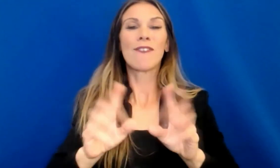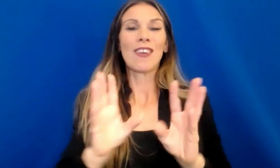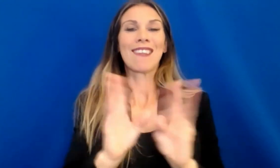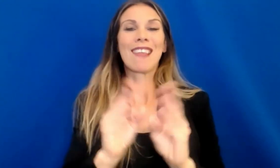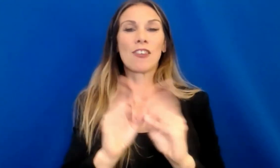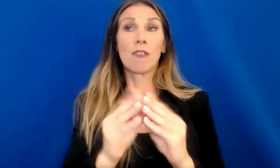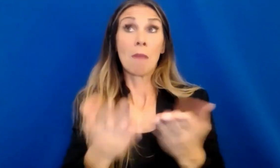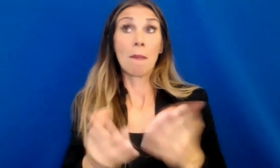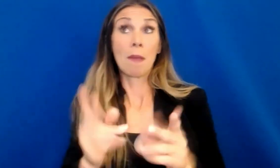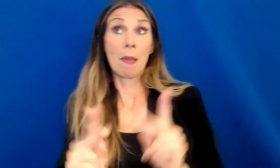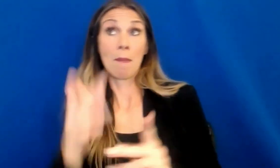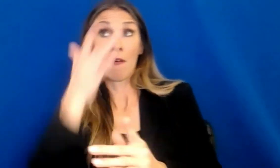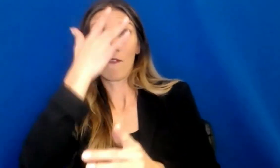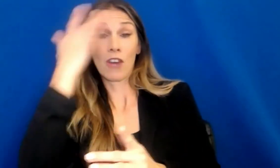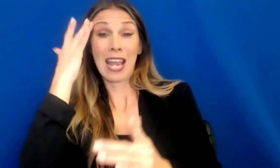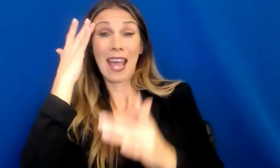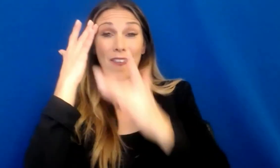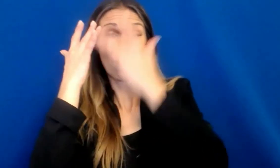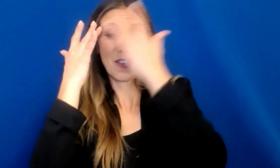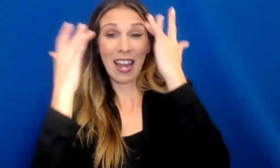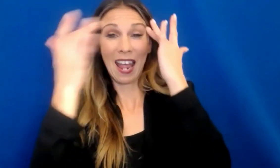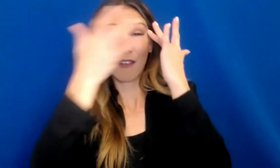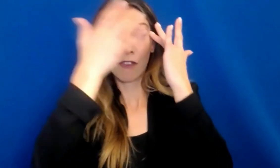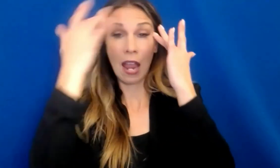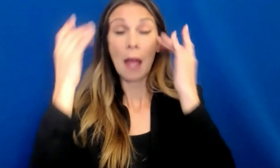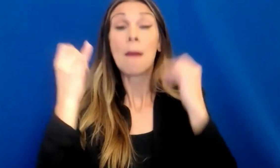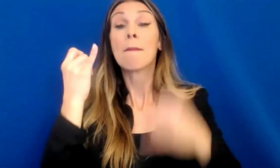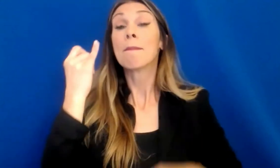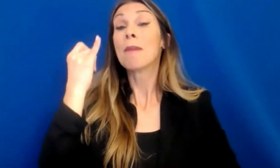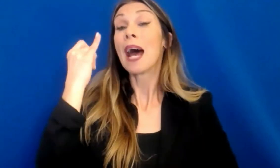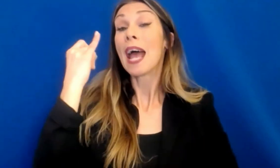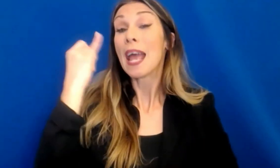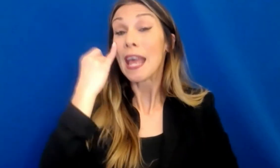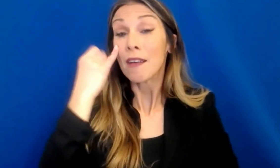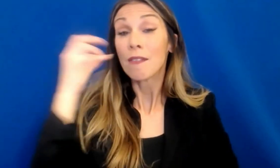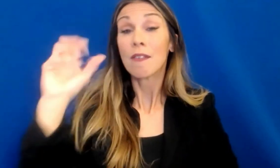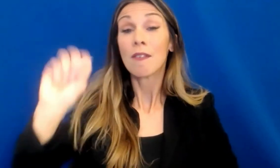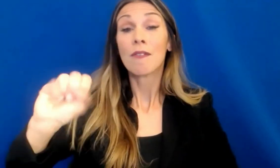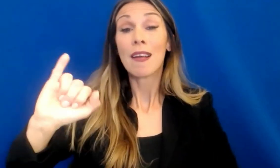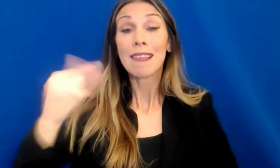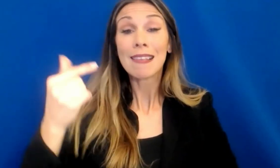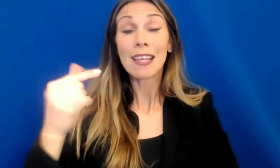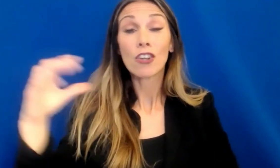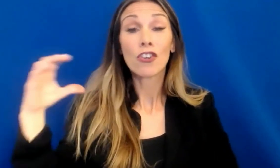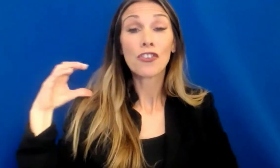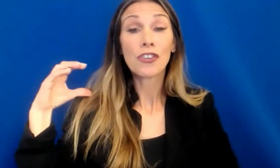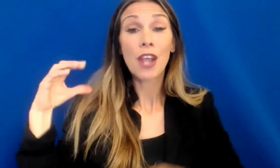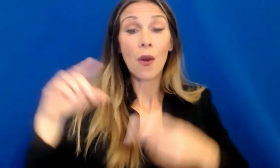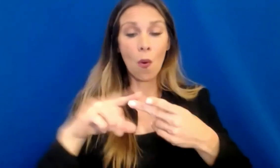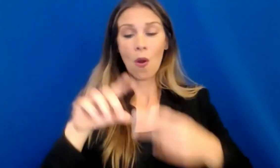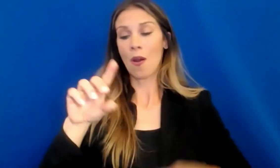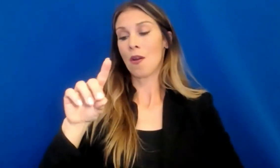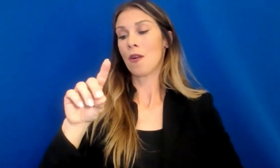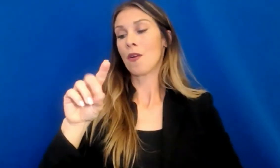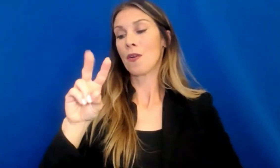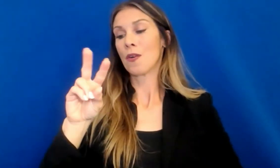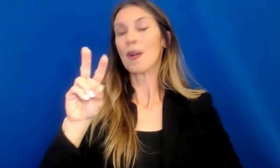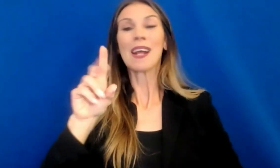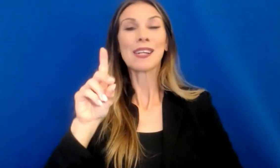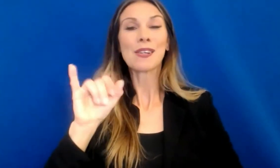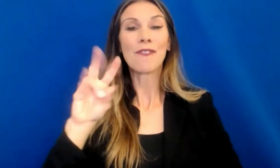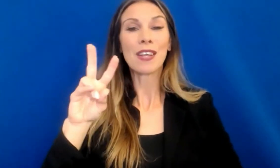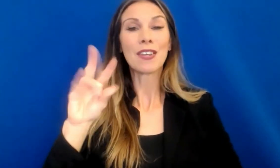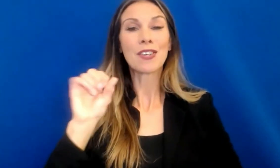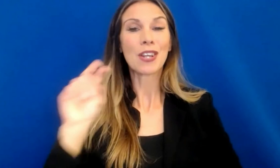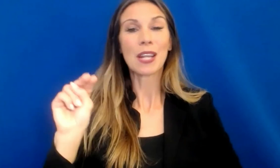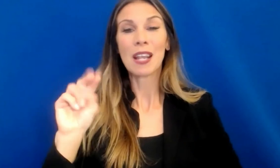forgetfulness. And if a SIG chair or division VP needs a little